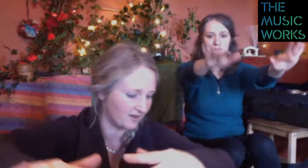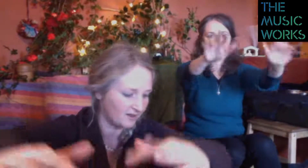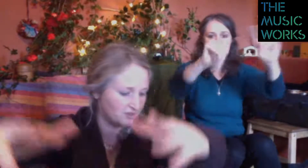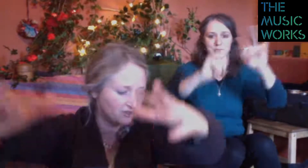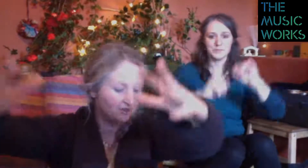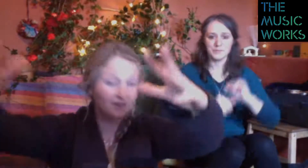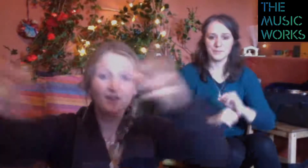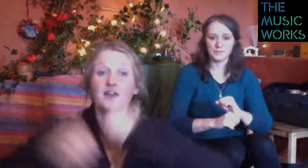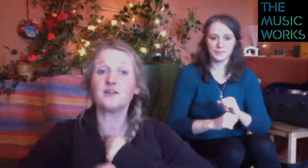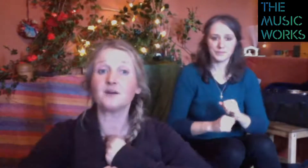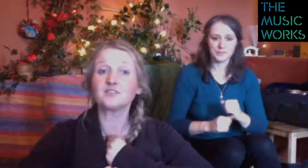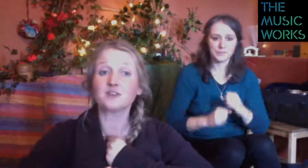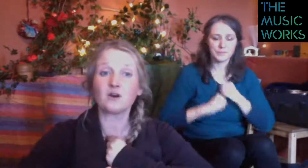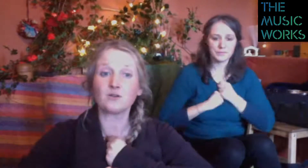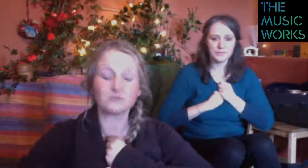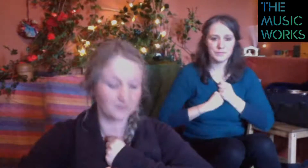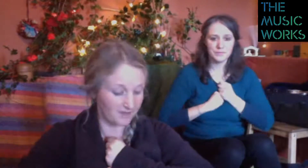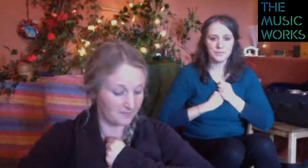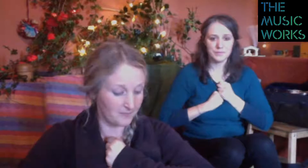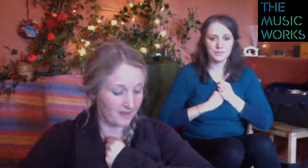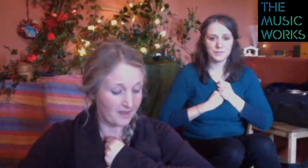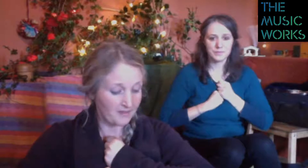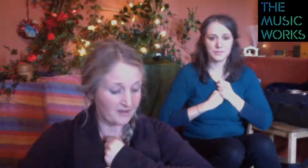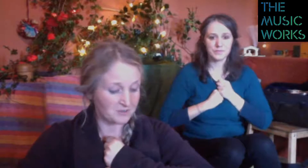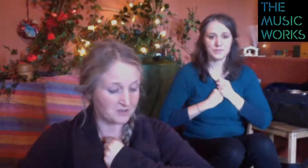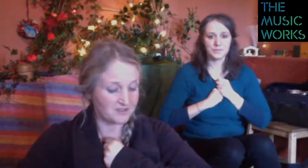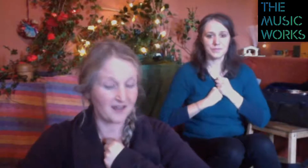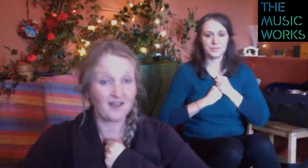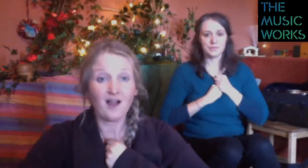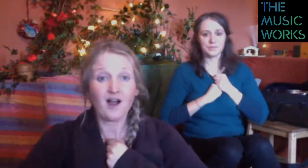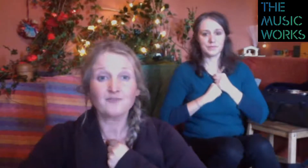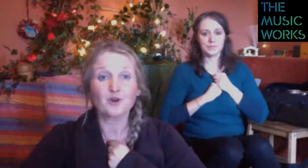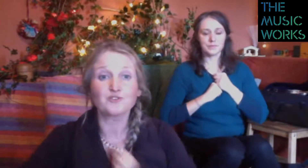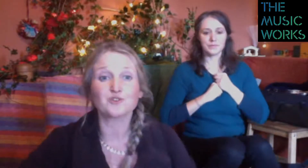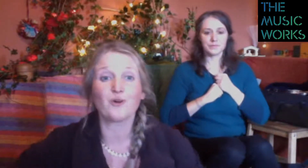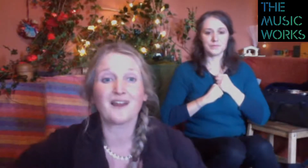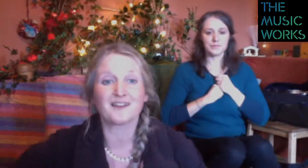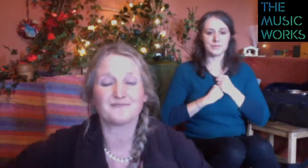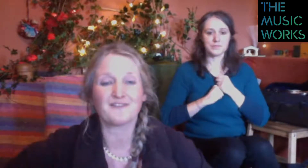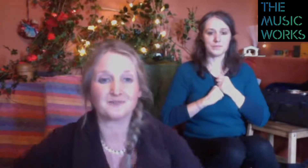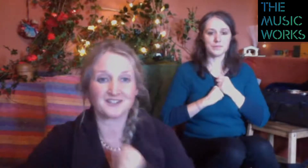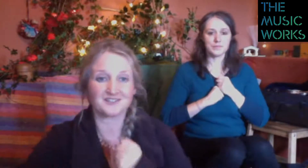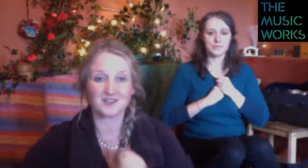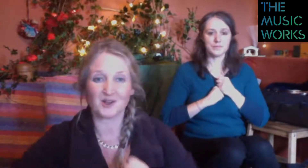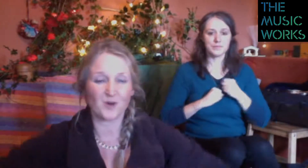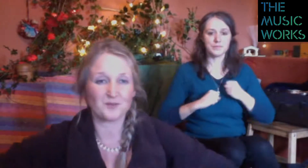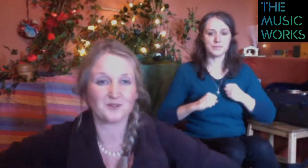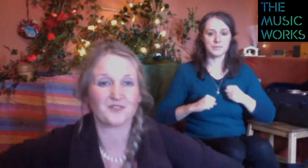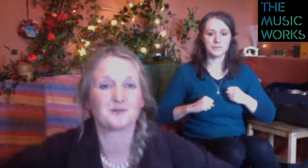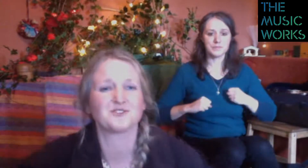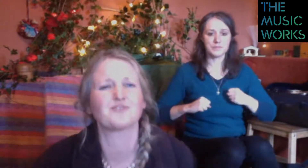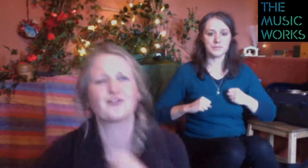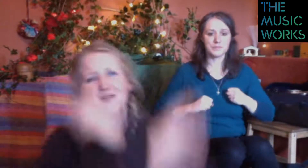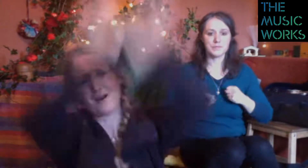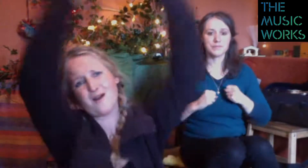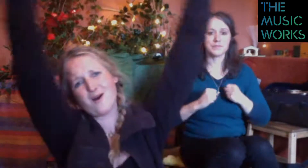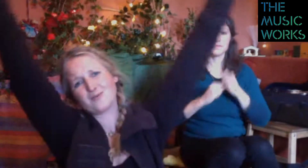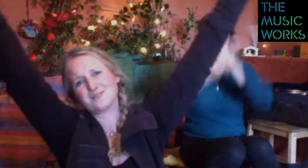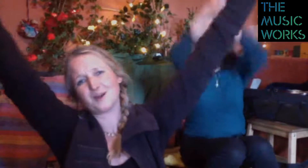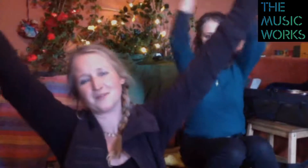ocean. In my soul. The next one is saying, I've got joy like a fountain. So what I'm doing for that one is just throwing my arms up in the air.